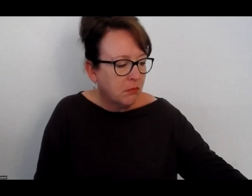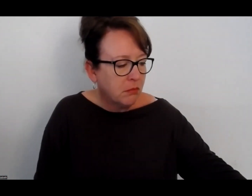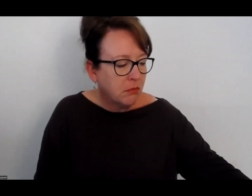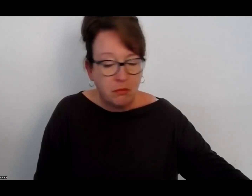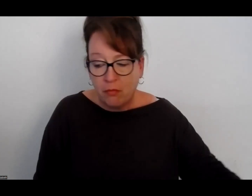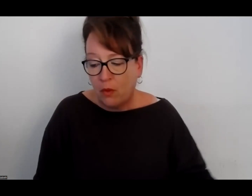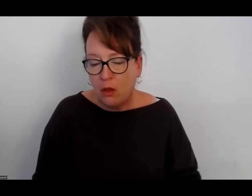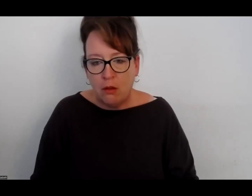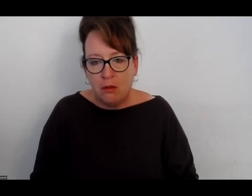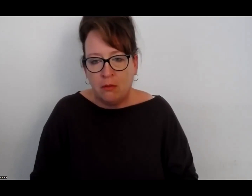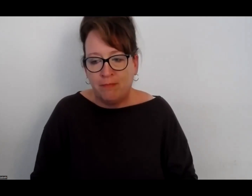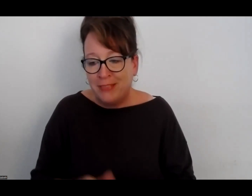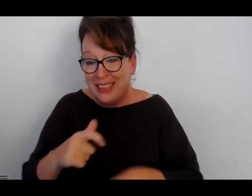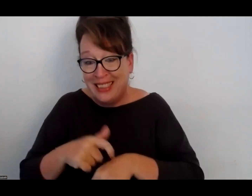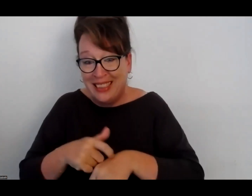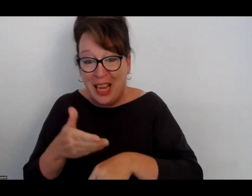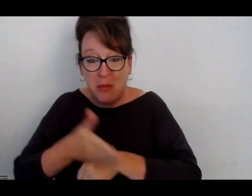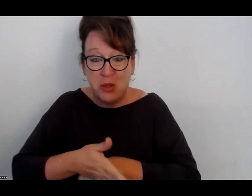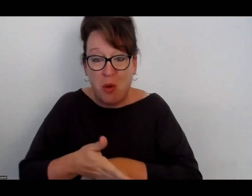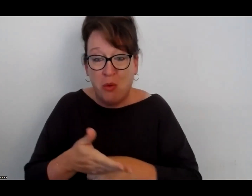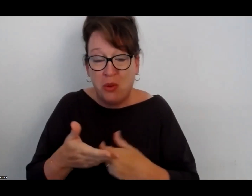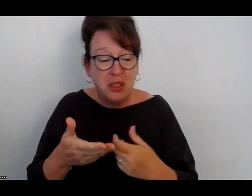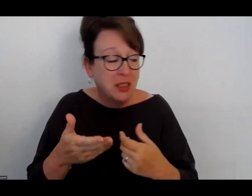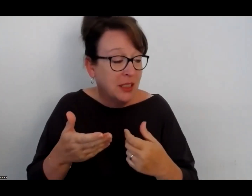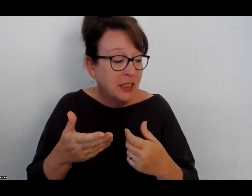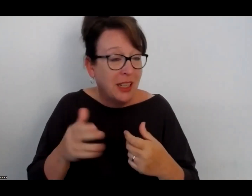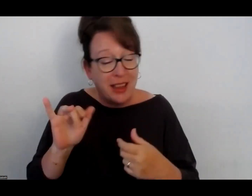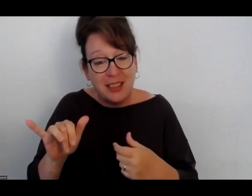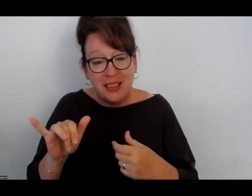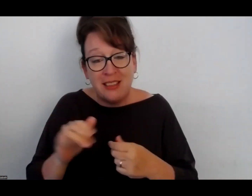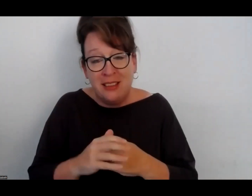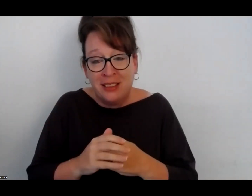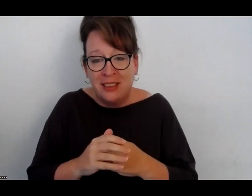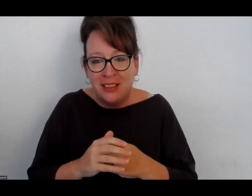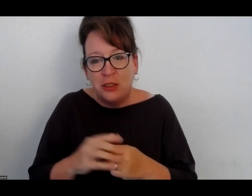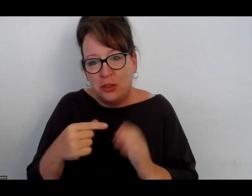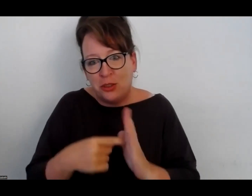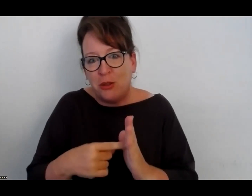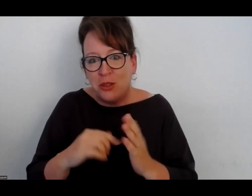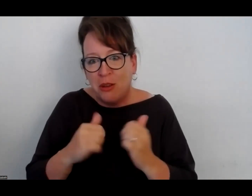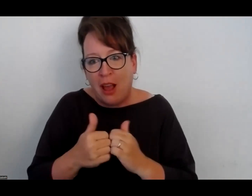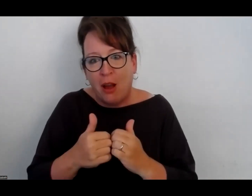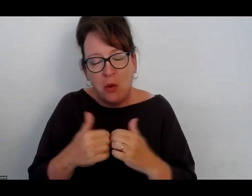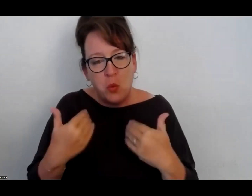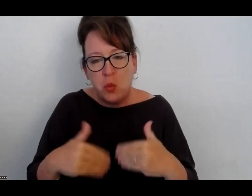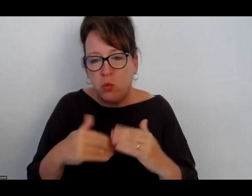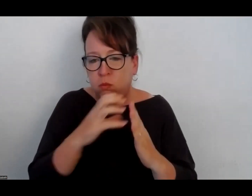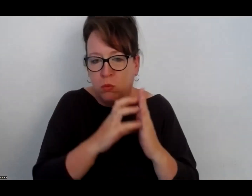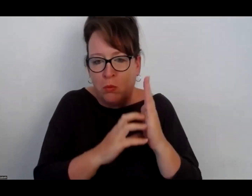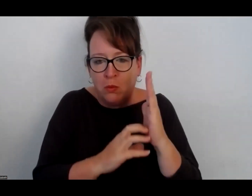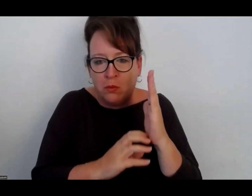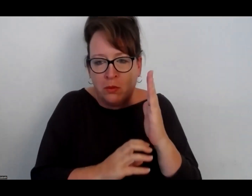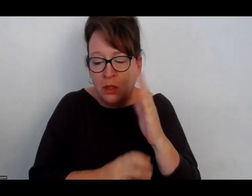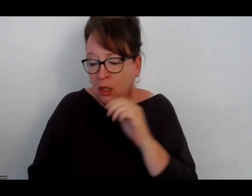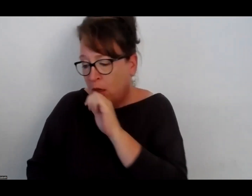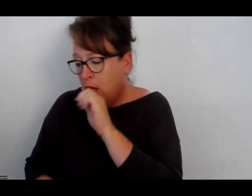And we are over time, which is, sort of a reflection of that, the dynamic of the barrier that we